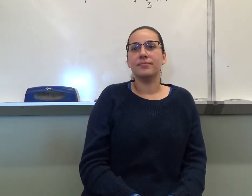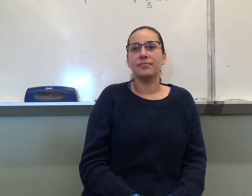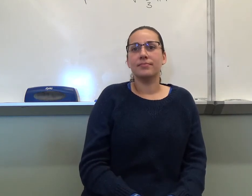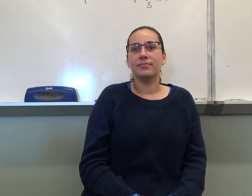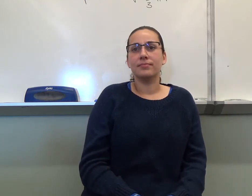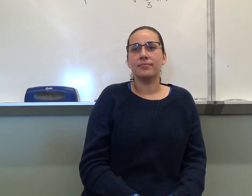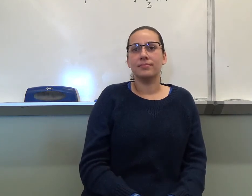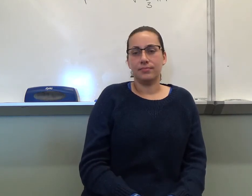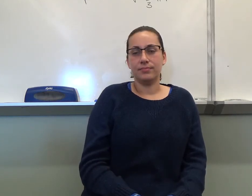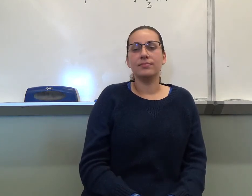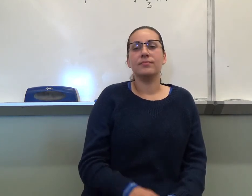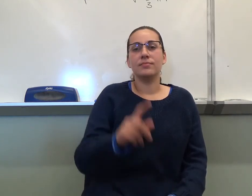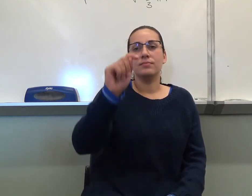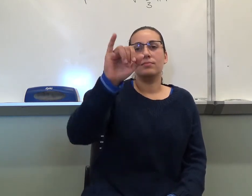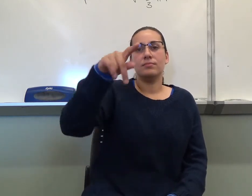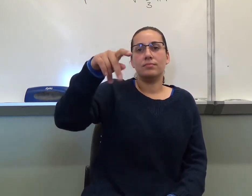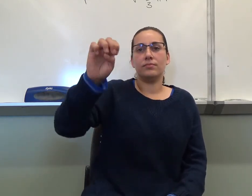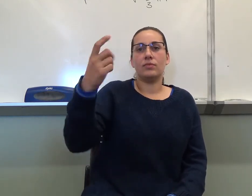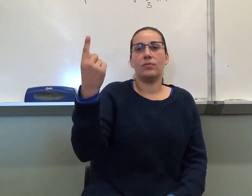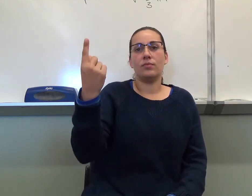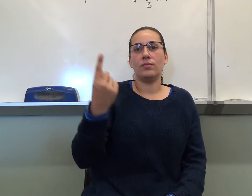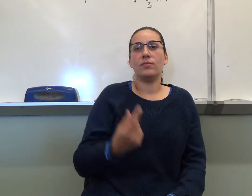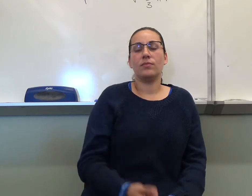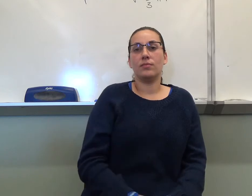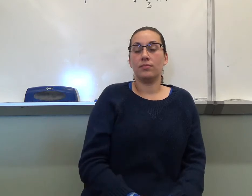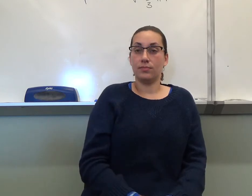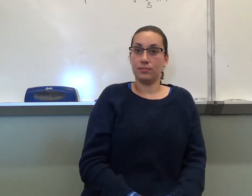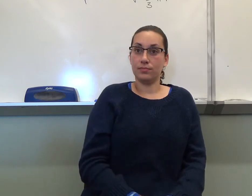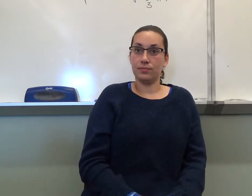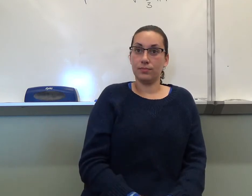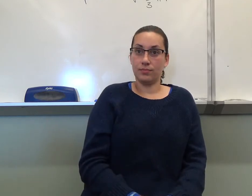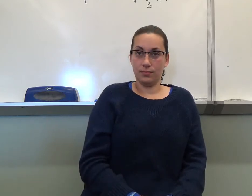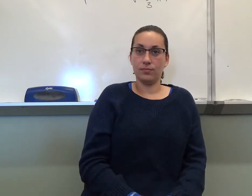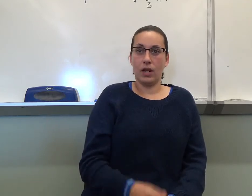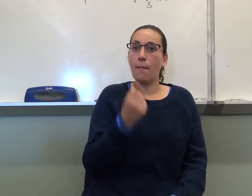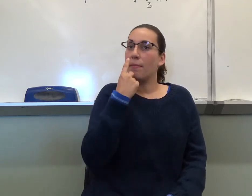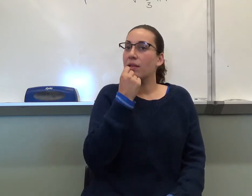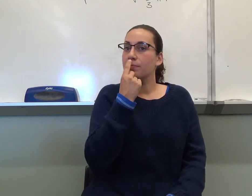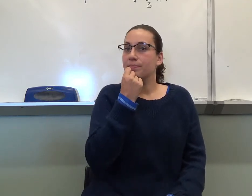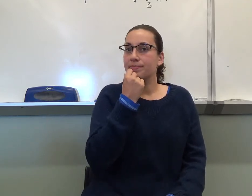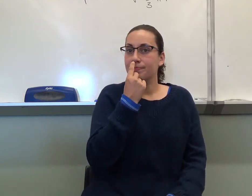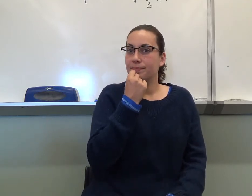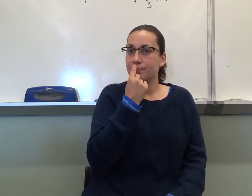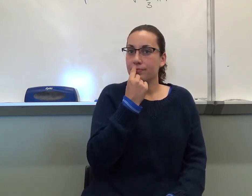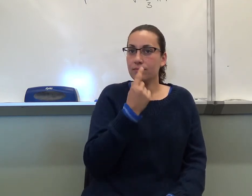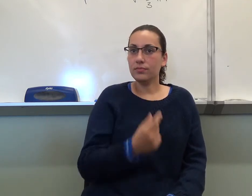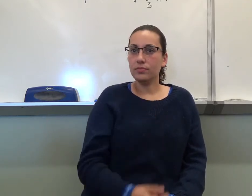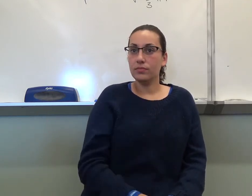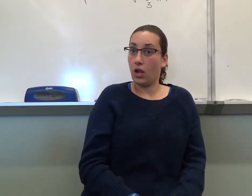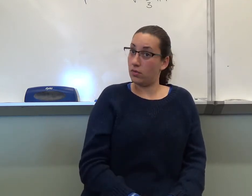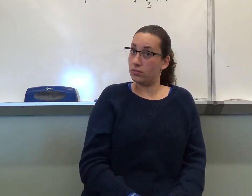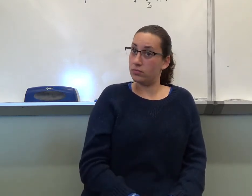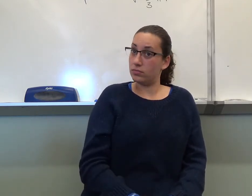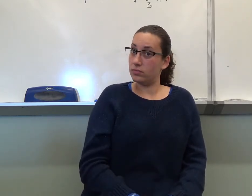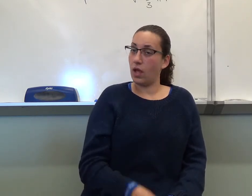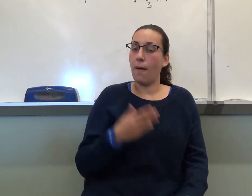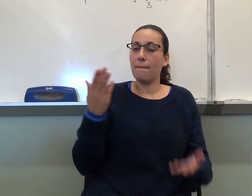million CDs sold in 2003. Now, if you were talking about, let's say, number of